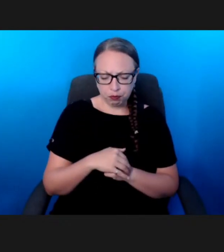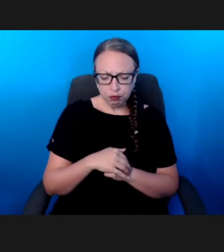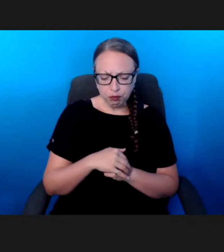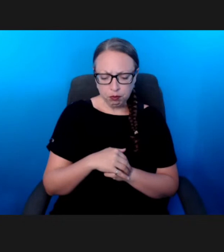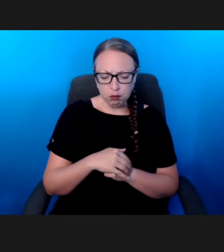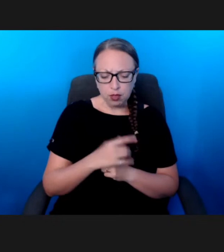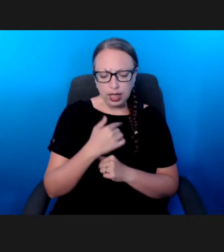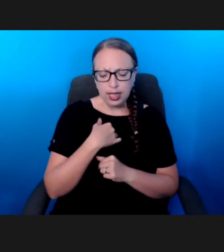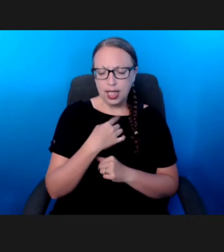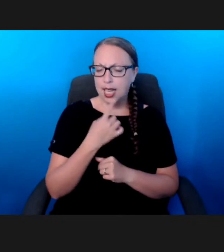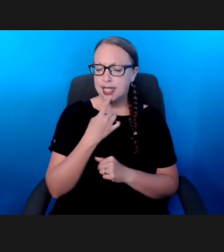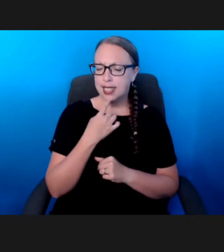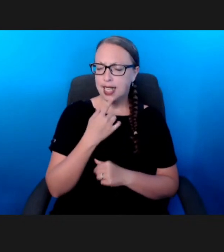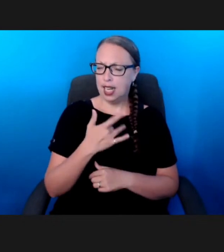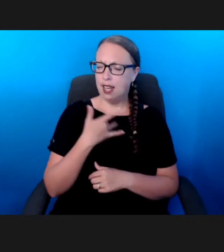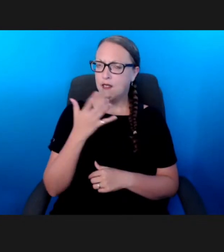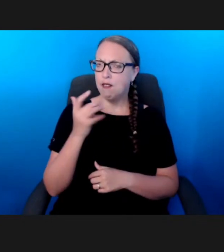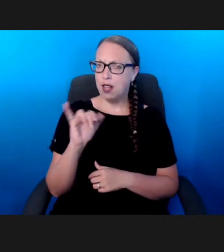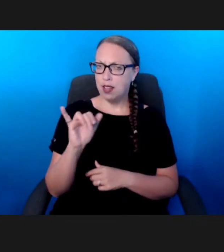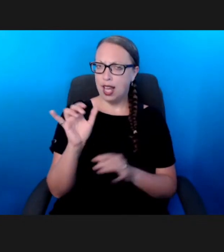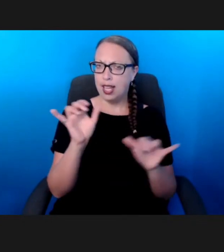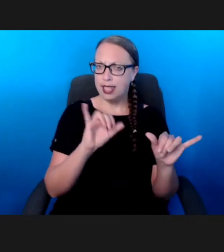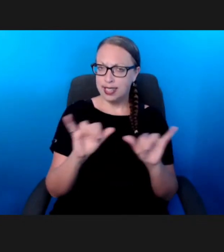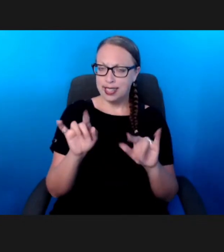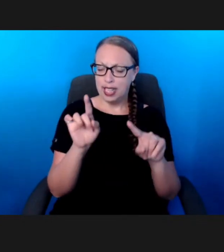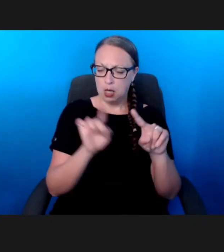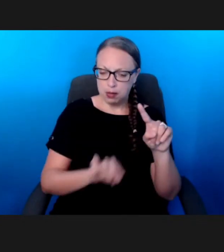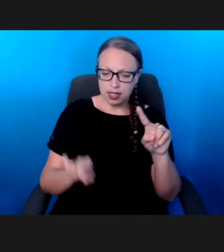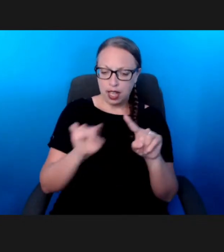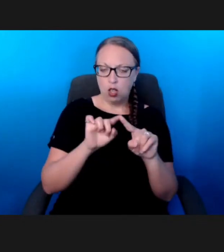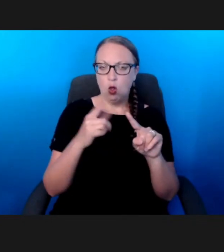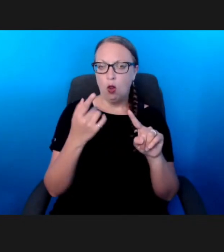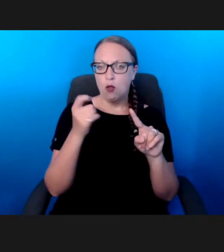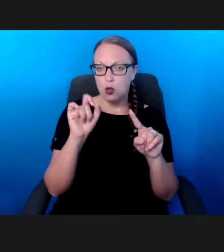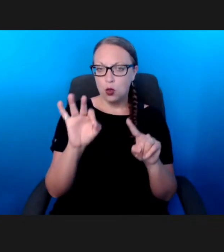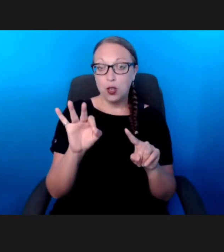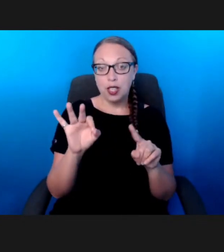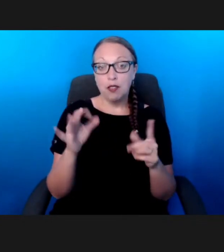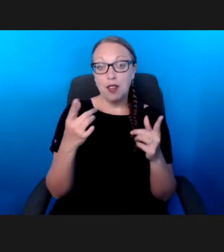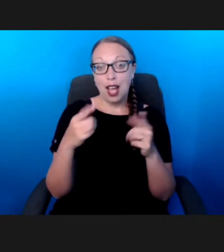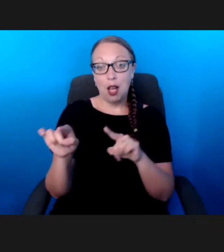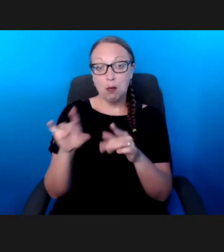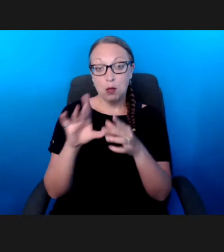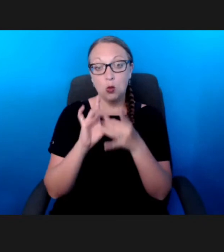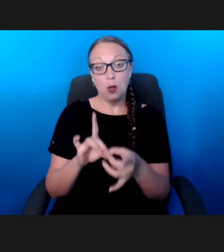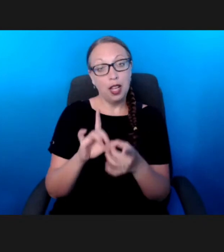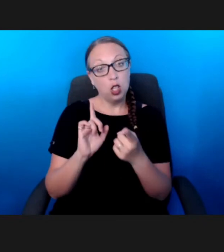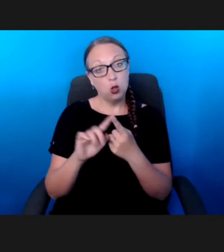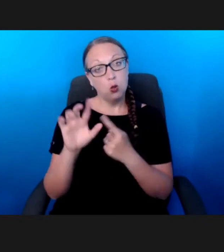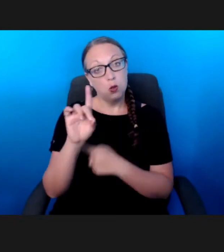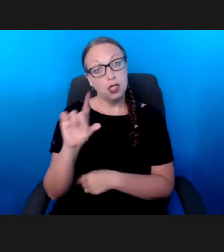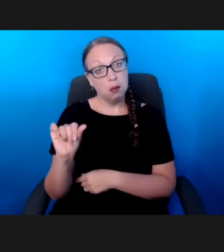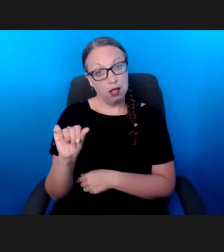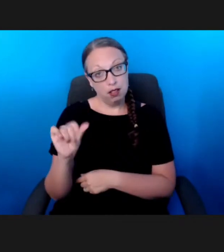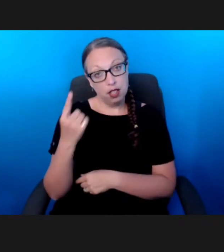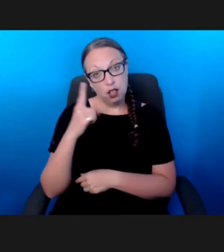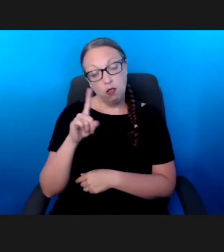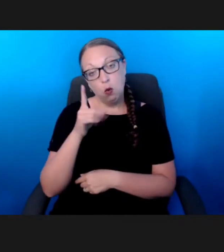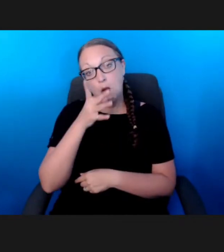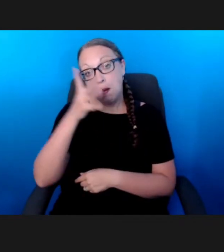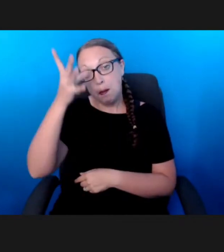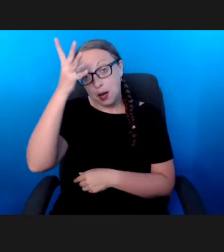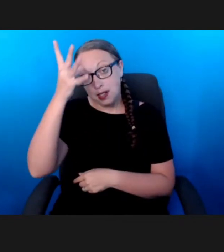statement that I thought that the same cycle of grief also happened around disability, both for the parent and the